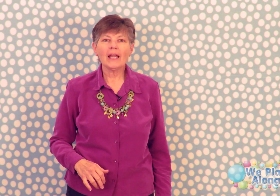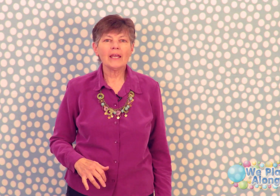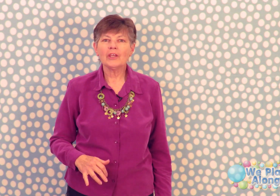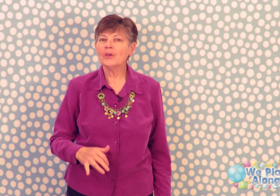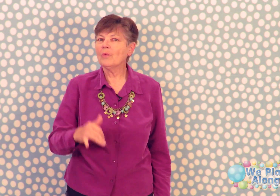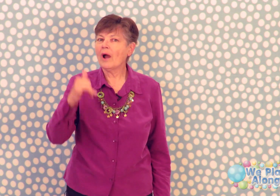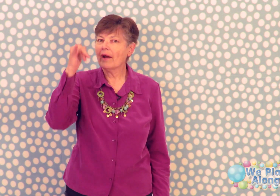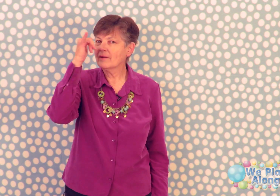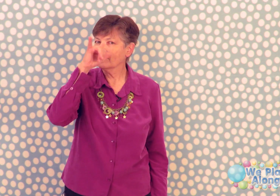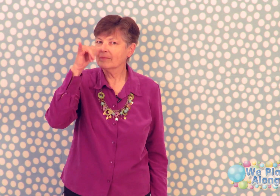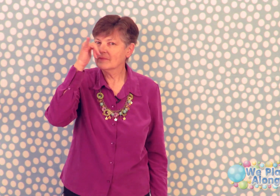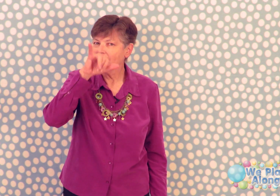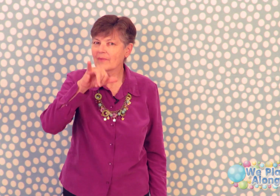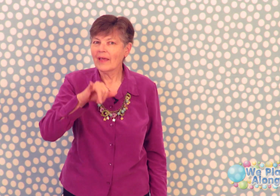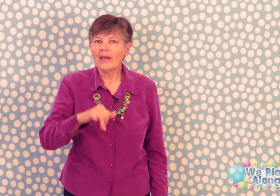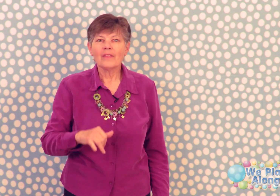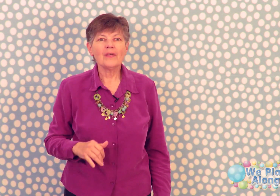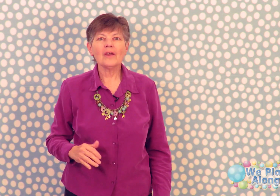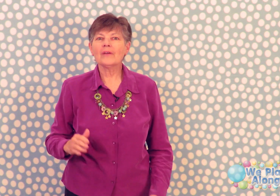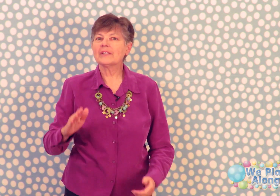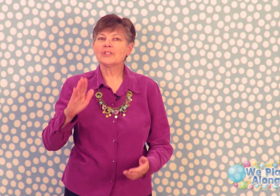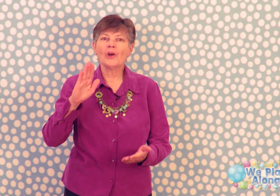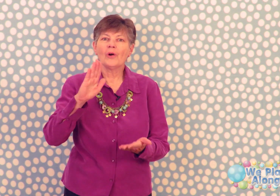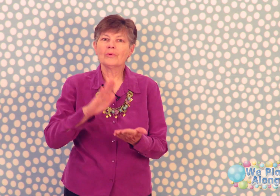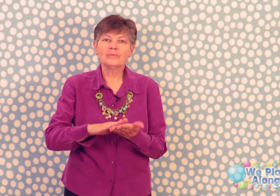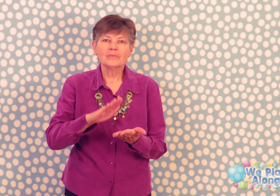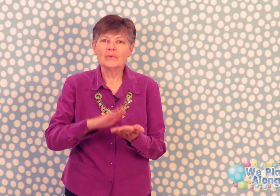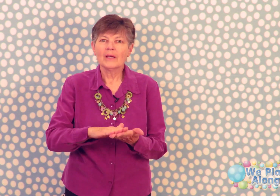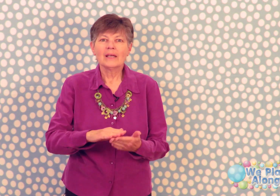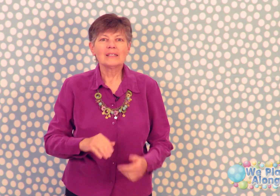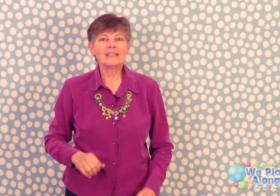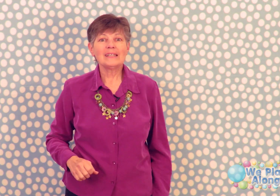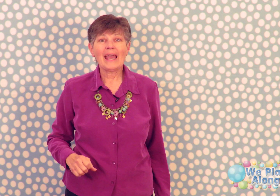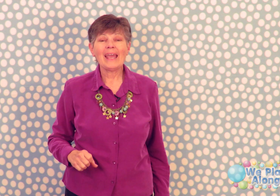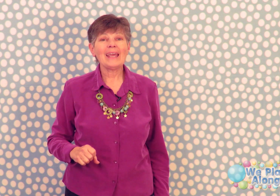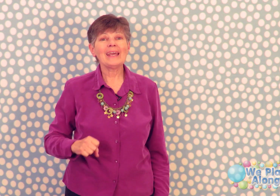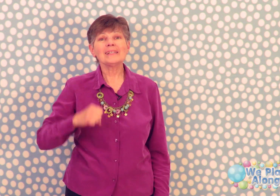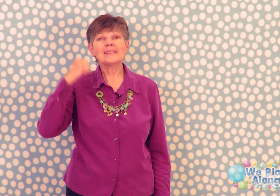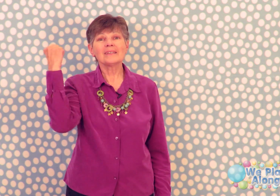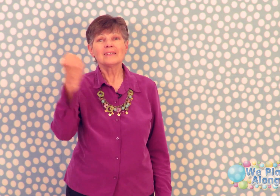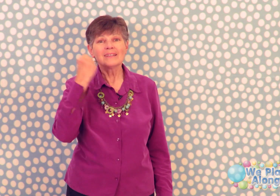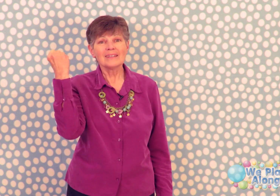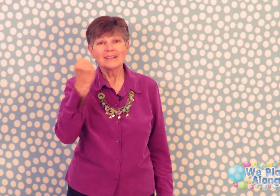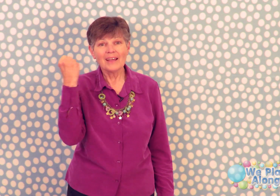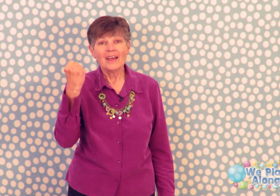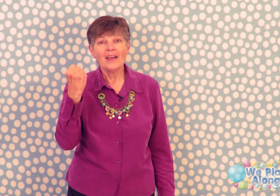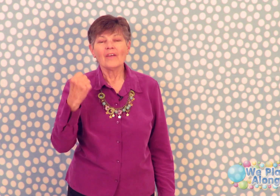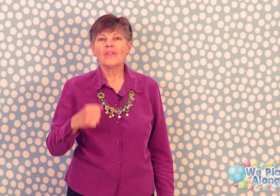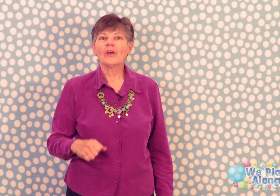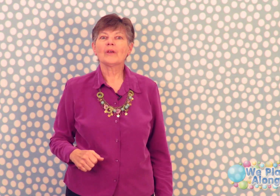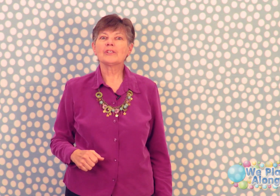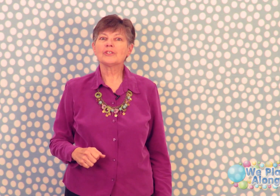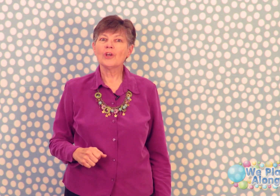Shelley, you are, there is no, today it's, there is